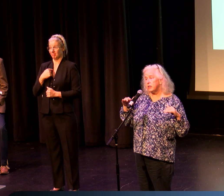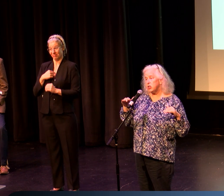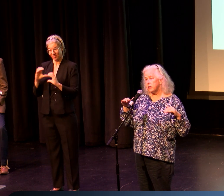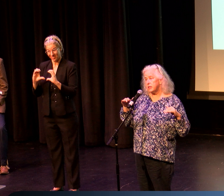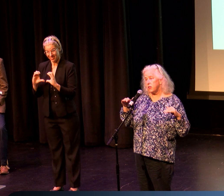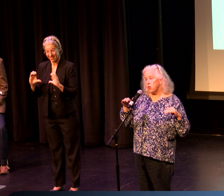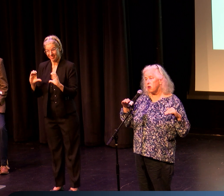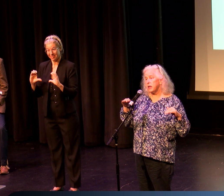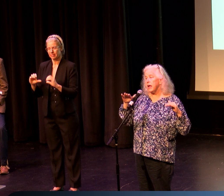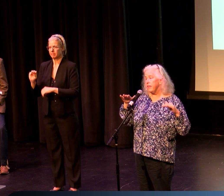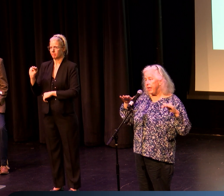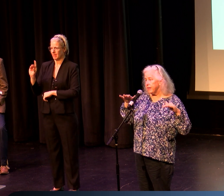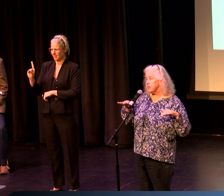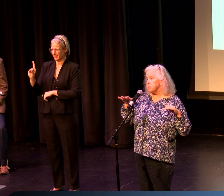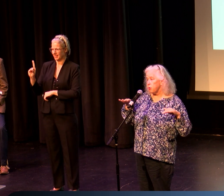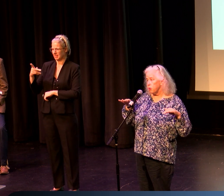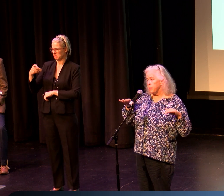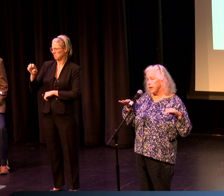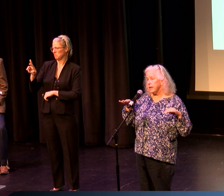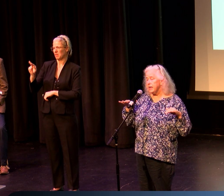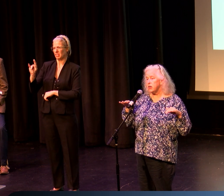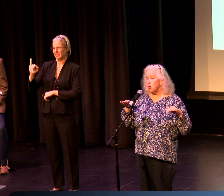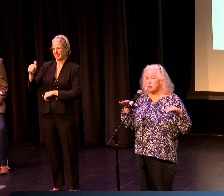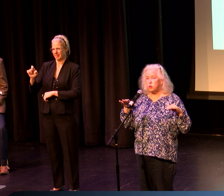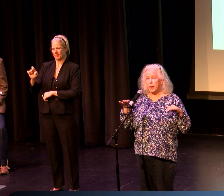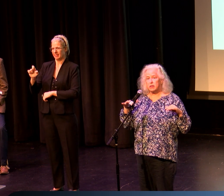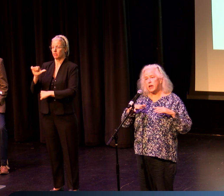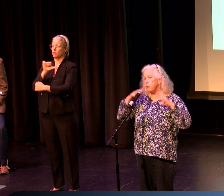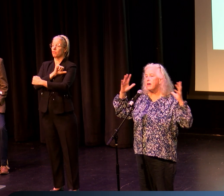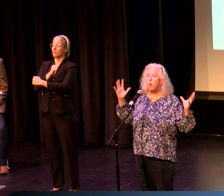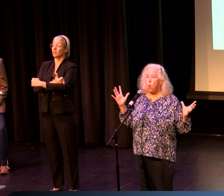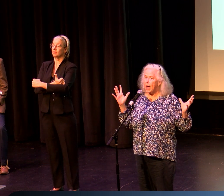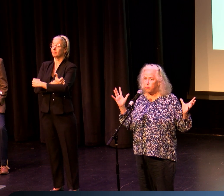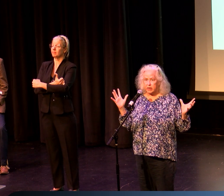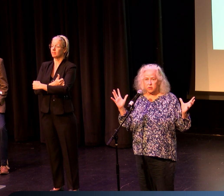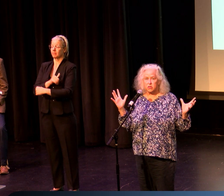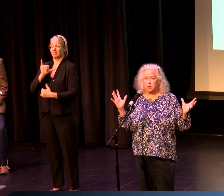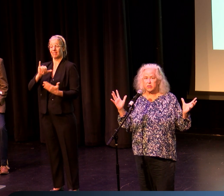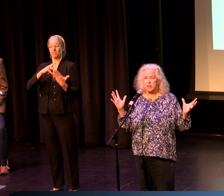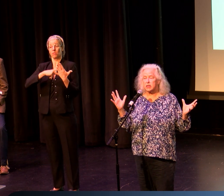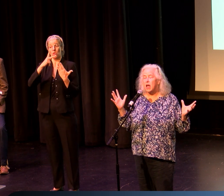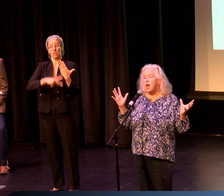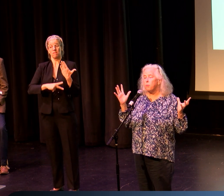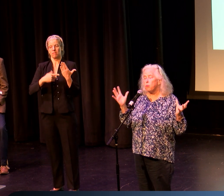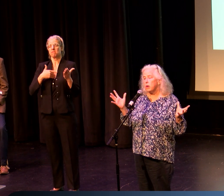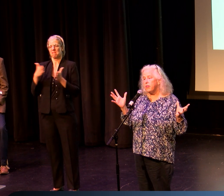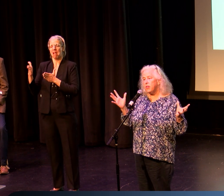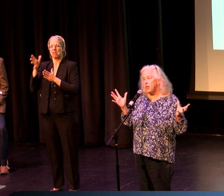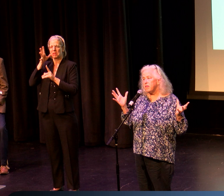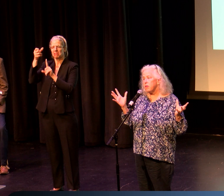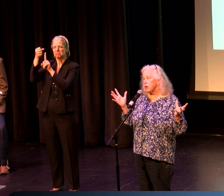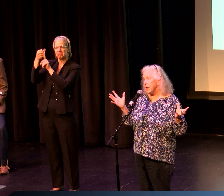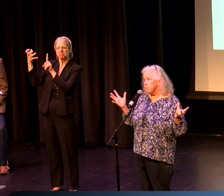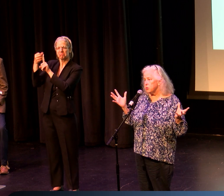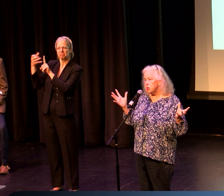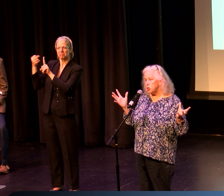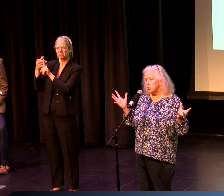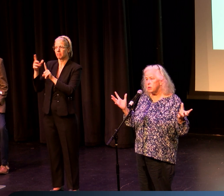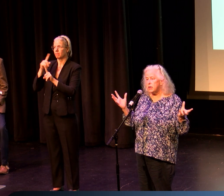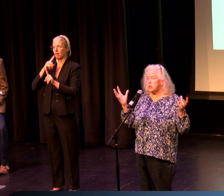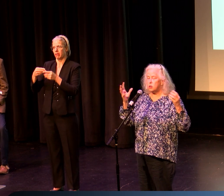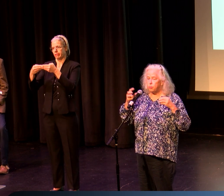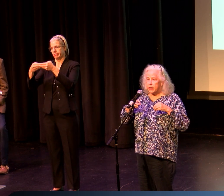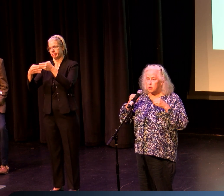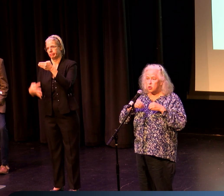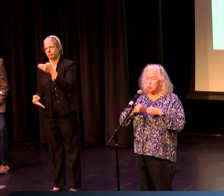Maryland Heritage Areas Authority, and that's the program that I need to talk to you about today. We have a wide range of services, but one of the things that we're able to